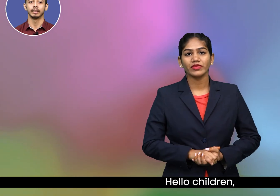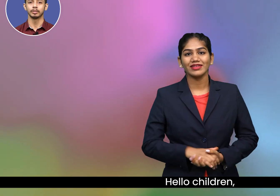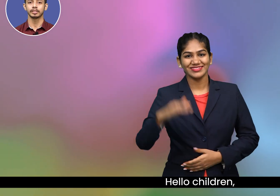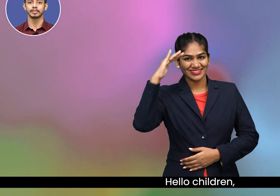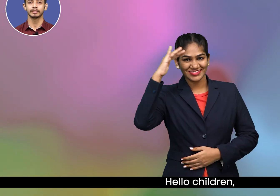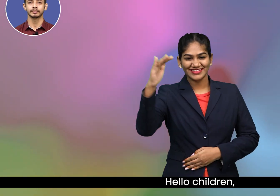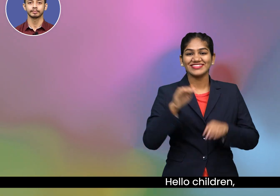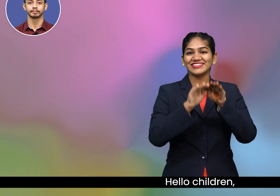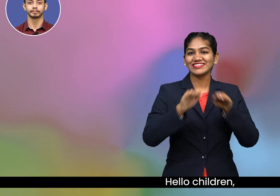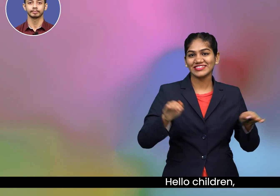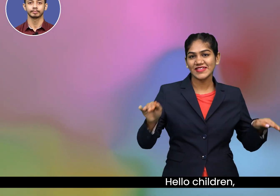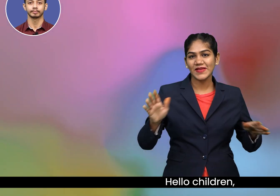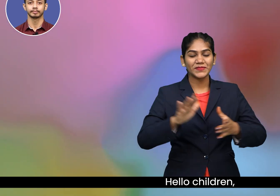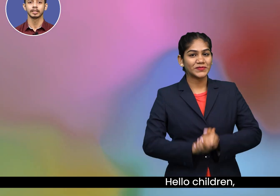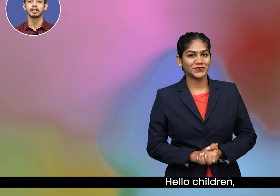Hello children,